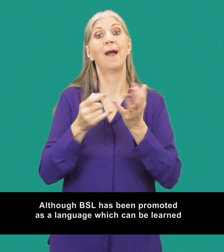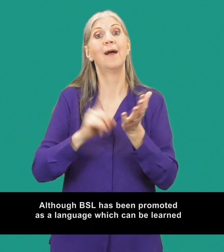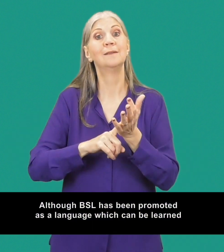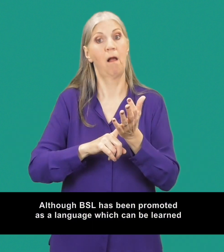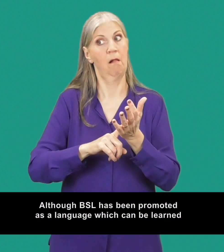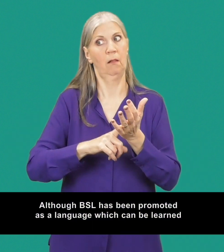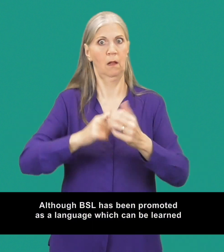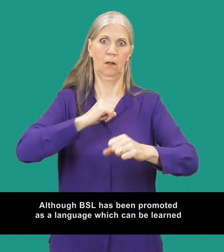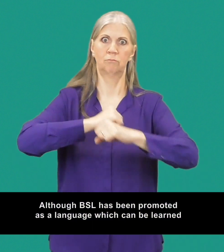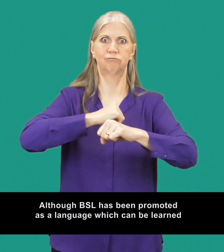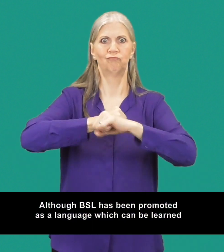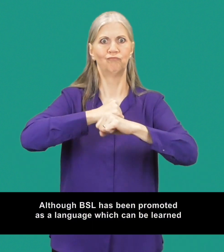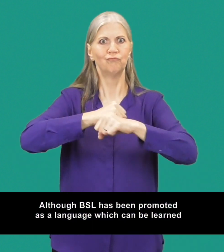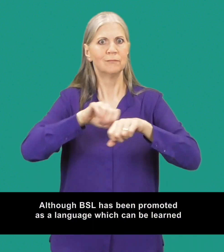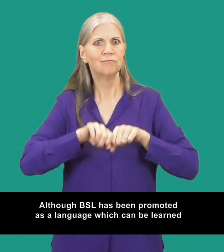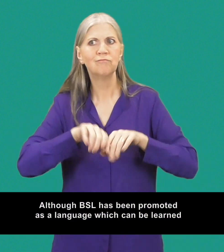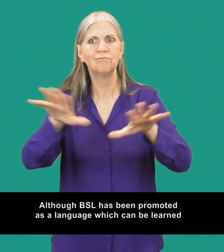which can be learned